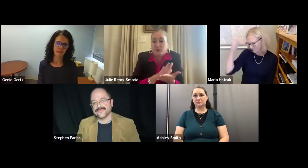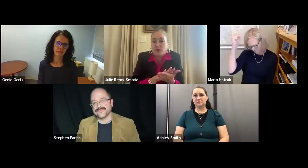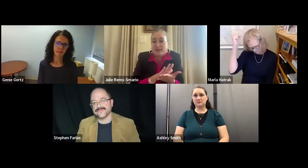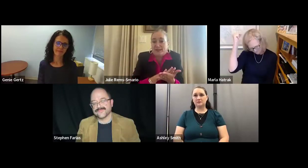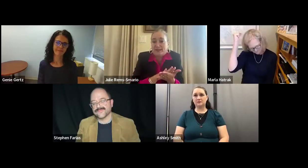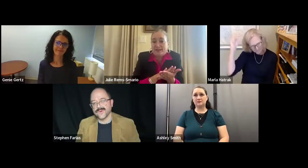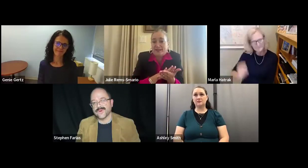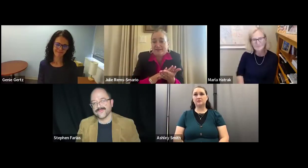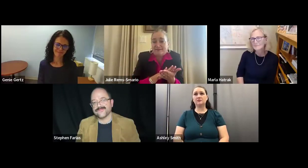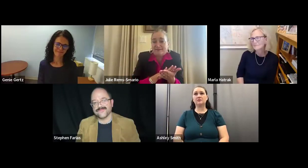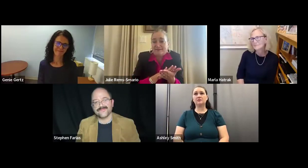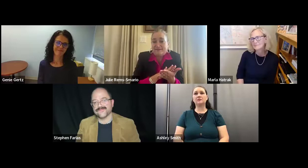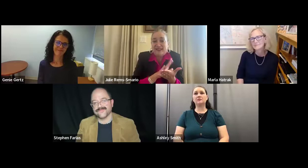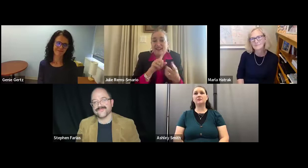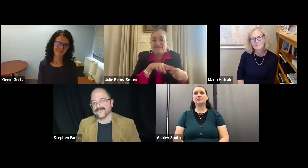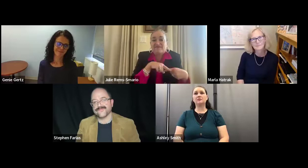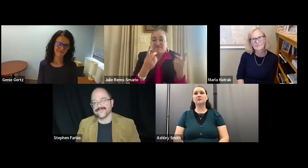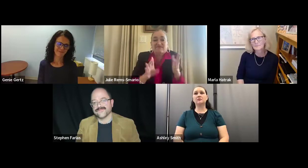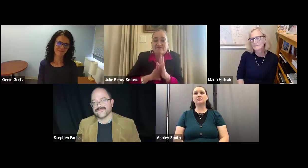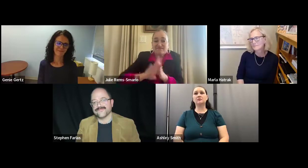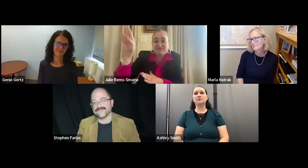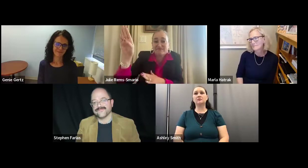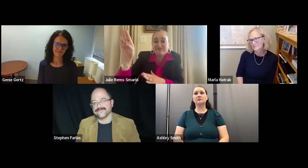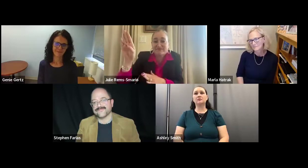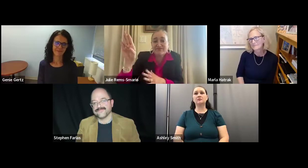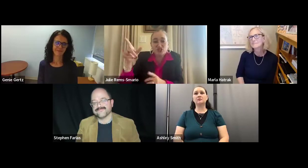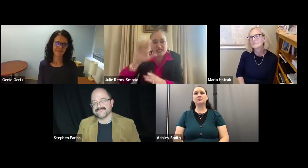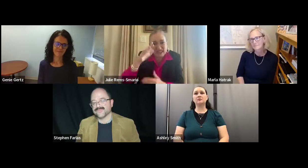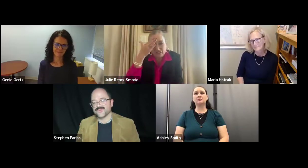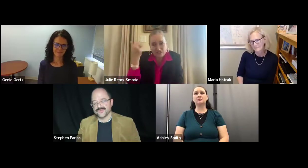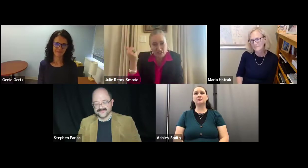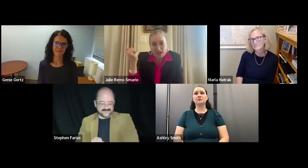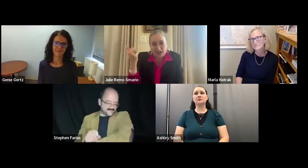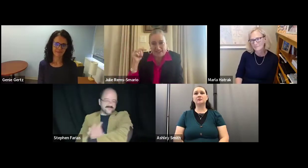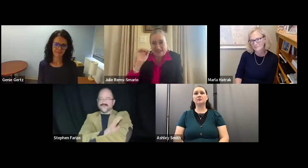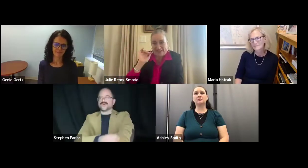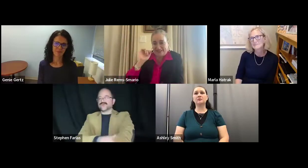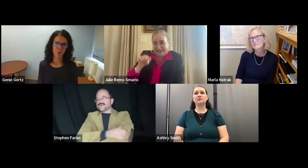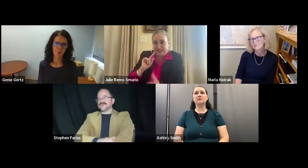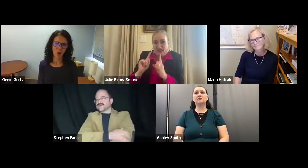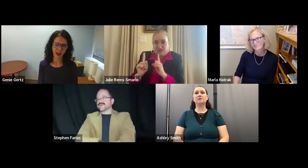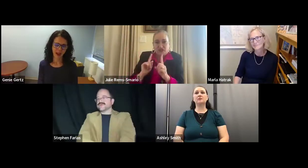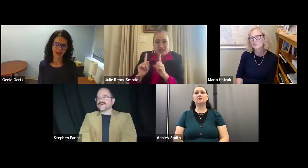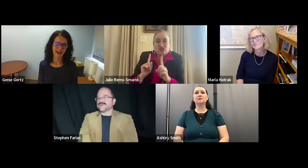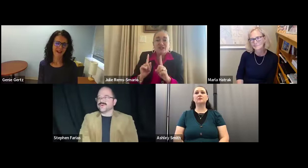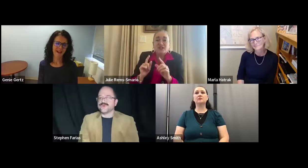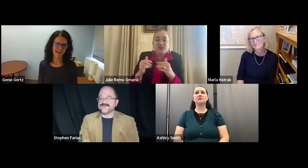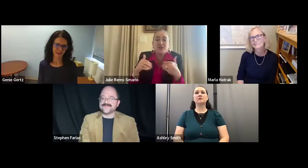mom then placed her at the deaf school as a result of that pivotal conversation. And she thrived. And she never forgot that that moment and